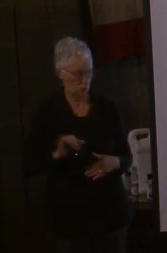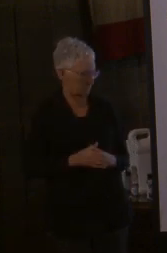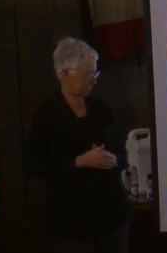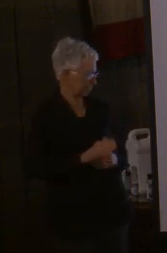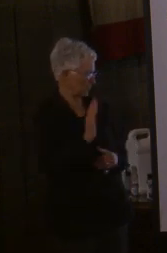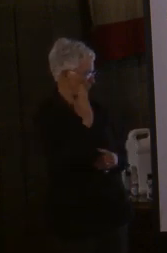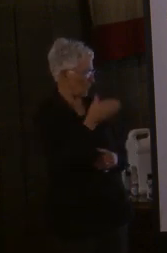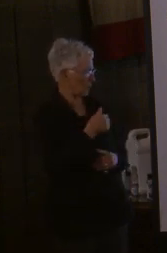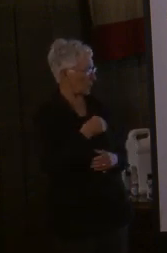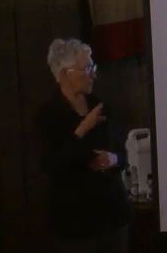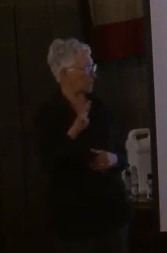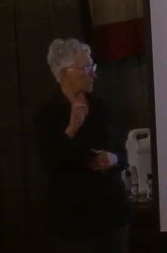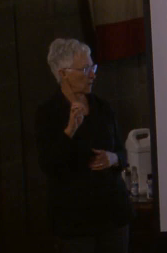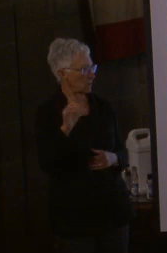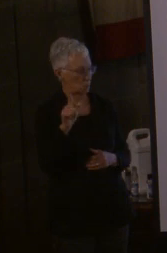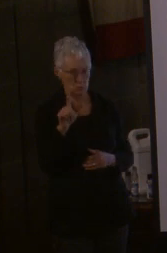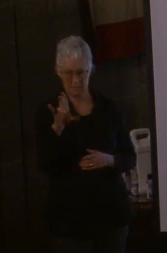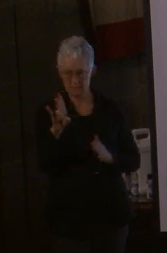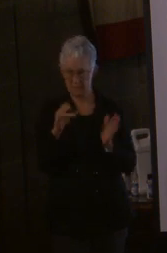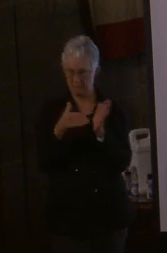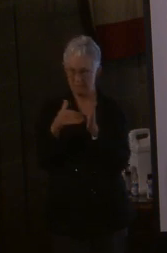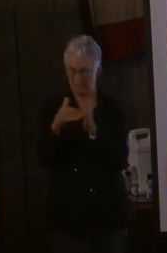$427 million for the